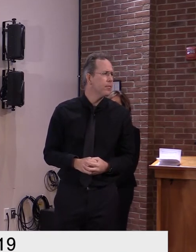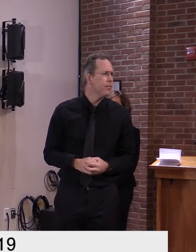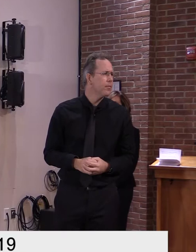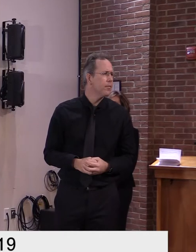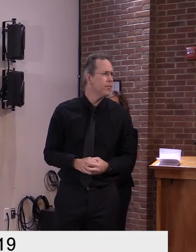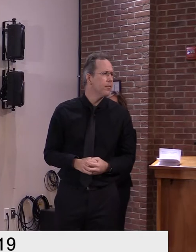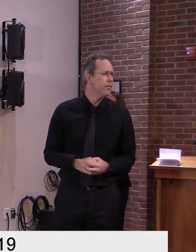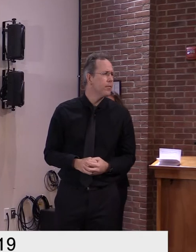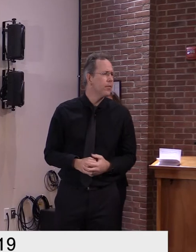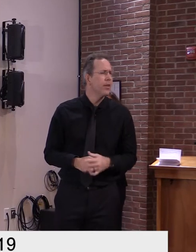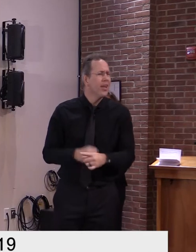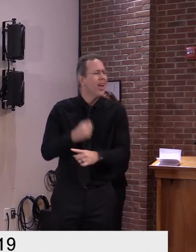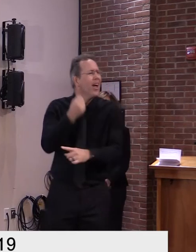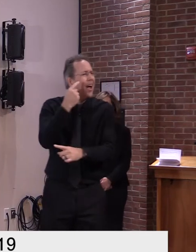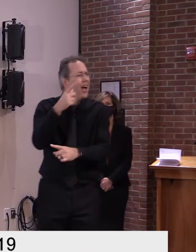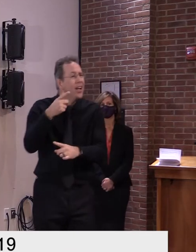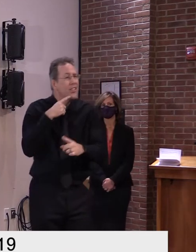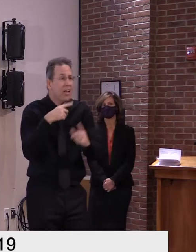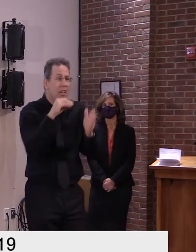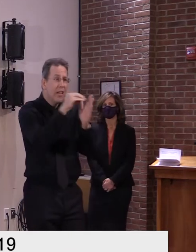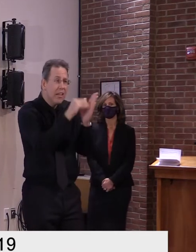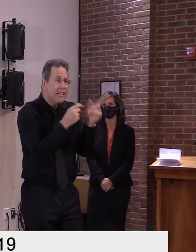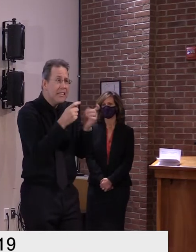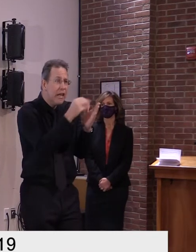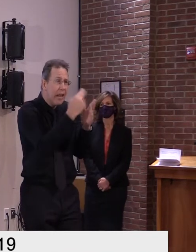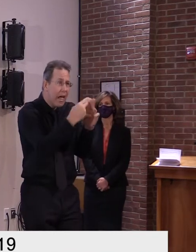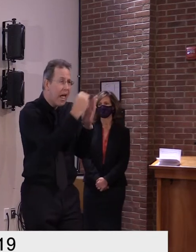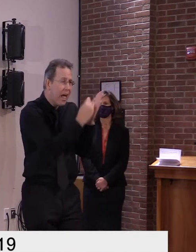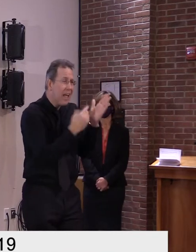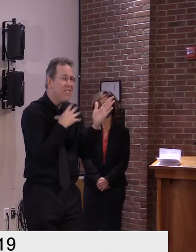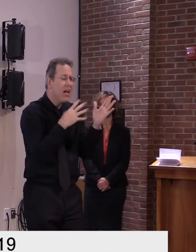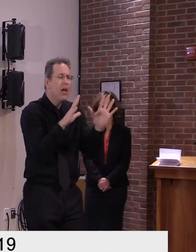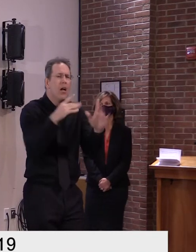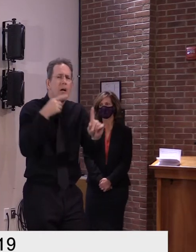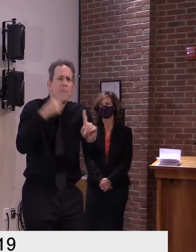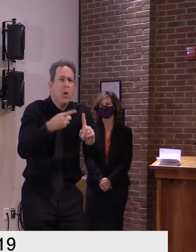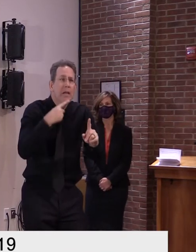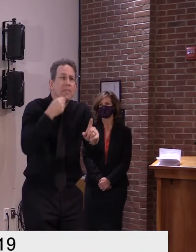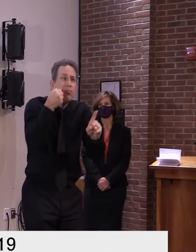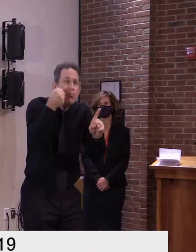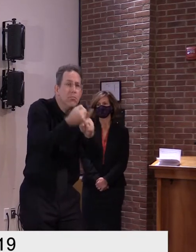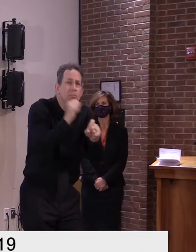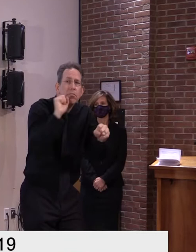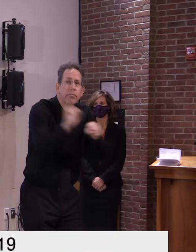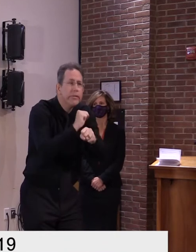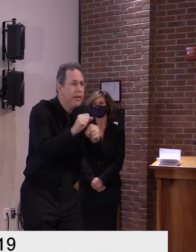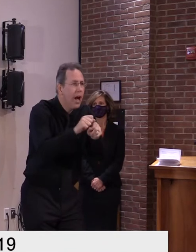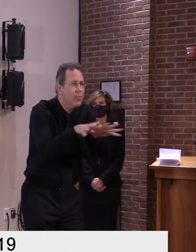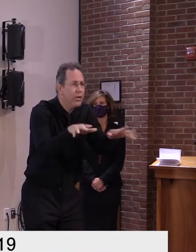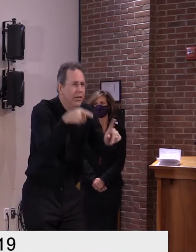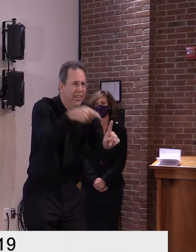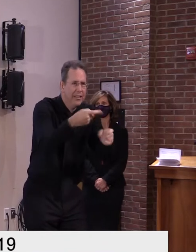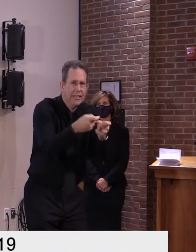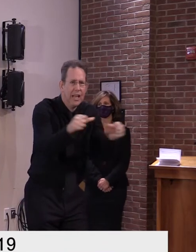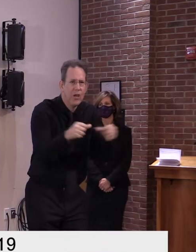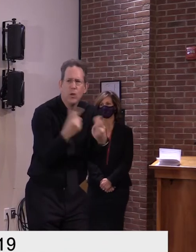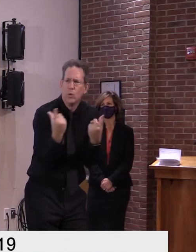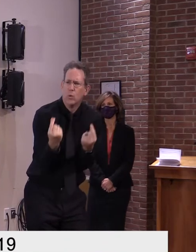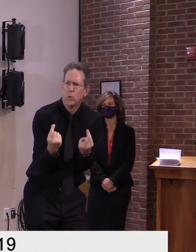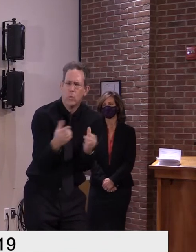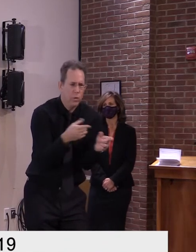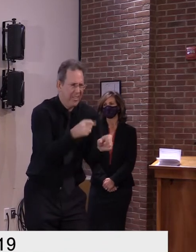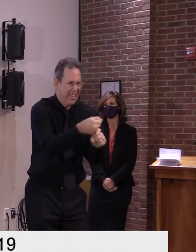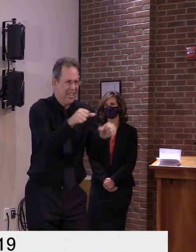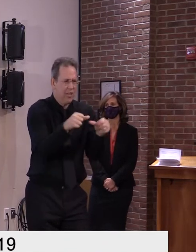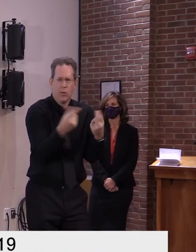can come to us, and they have to, you know, we want to report that, and we have to make sure we put our